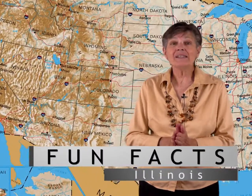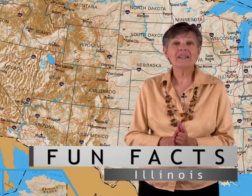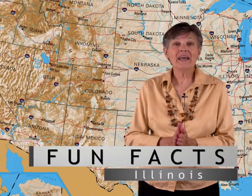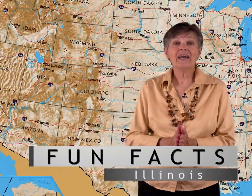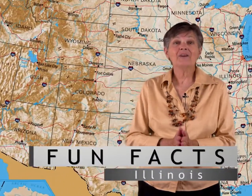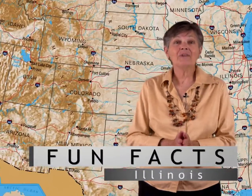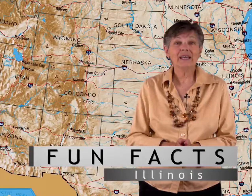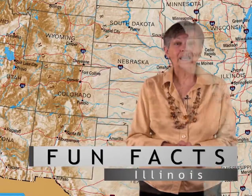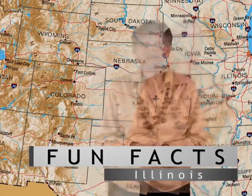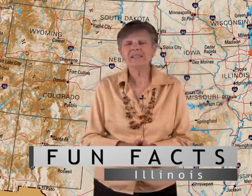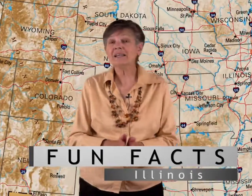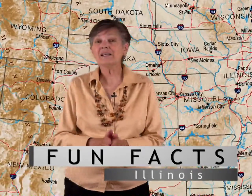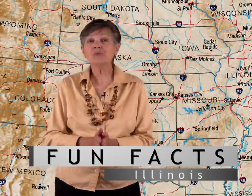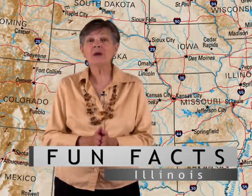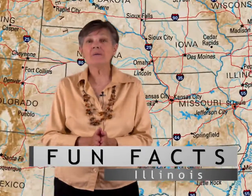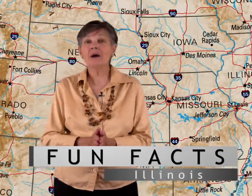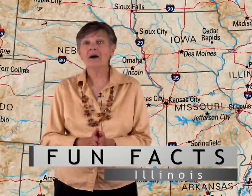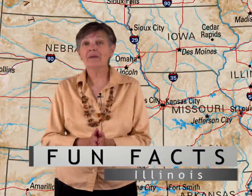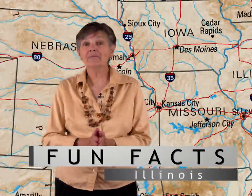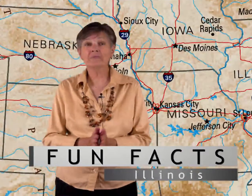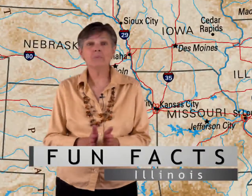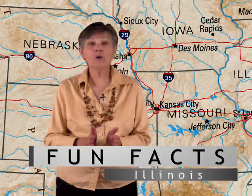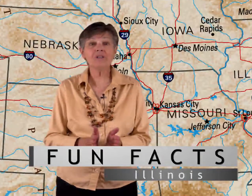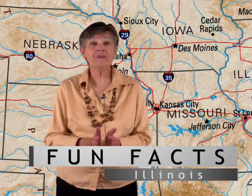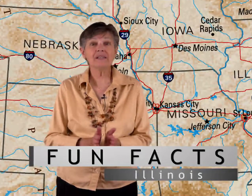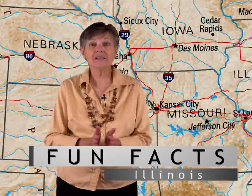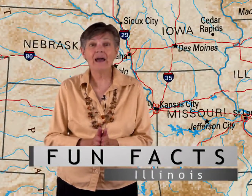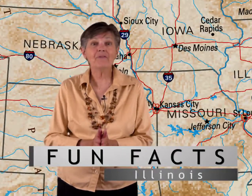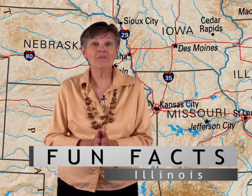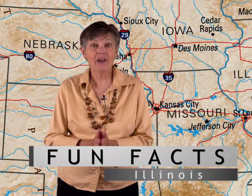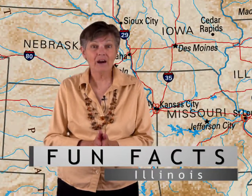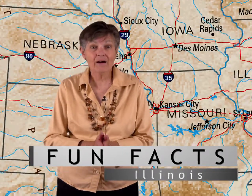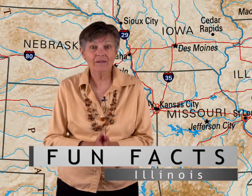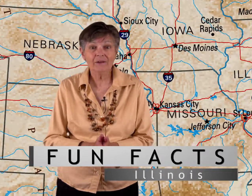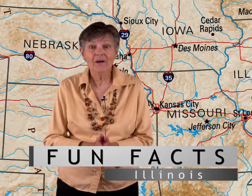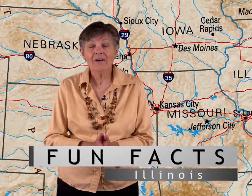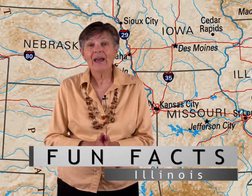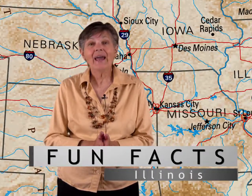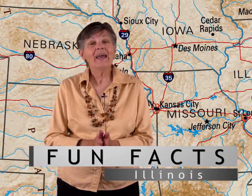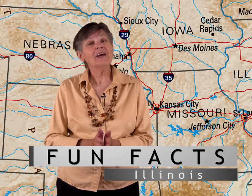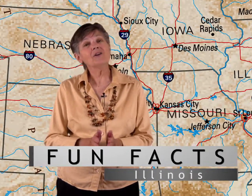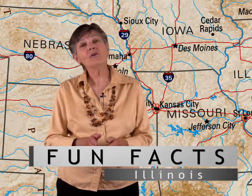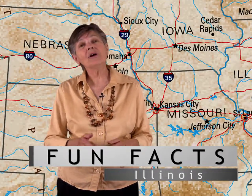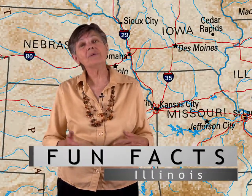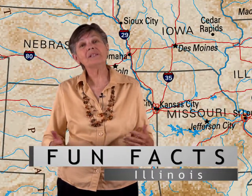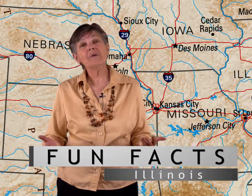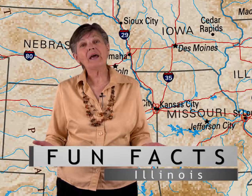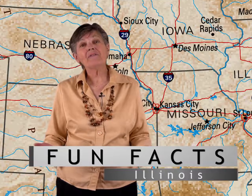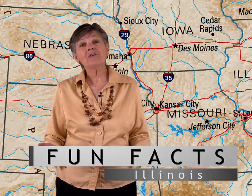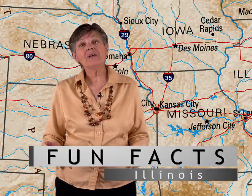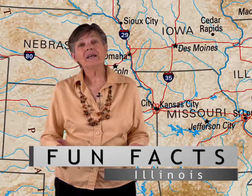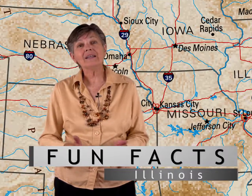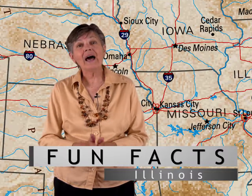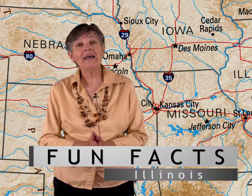the Land of Lincoln because Lincoln spent most of his life there. Okay, Illinois was named after the